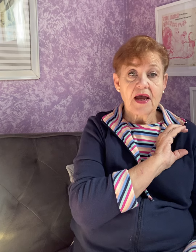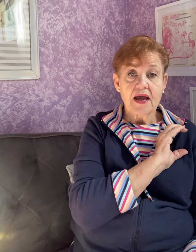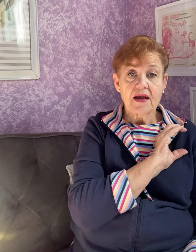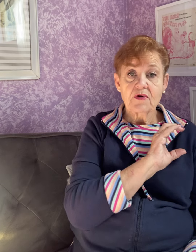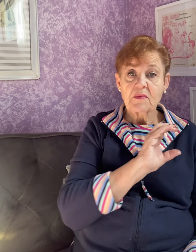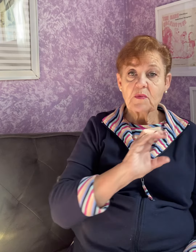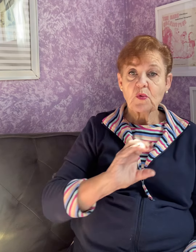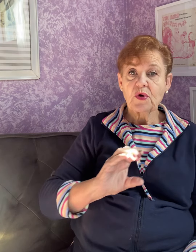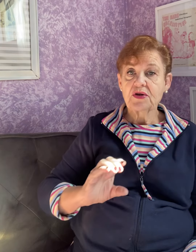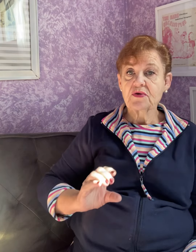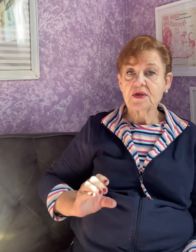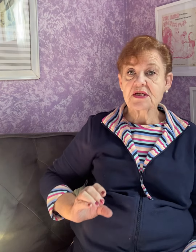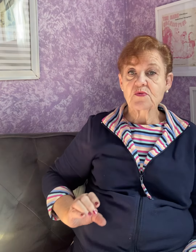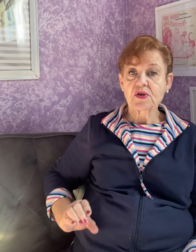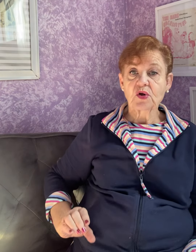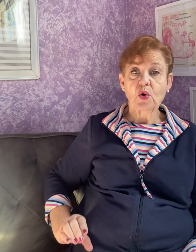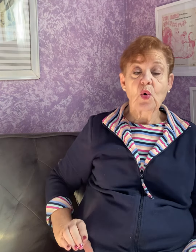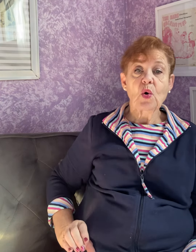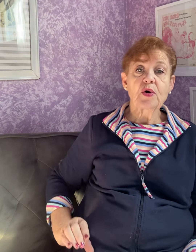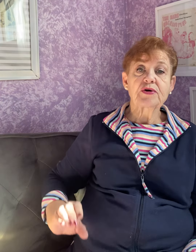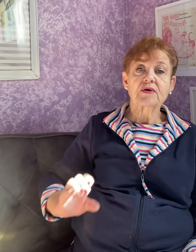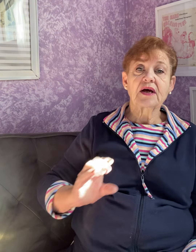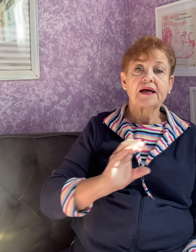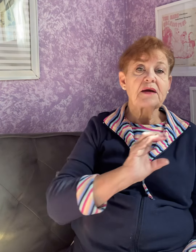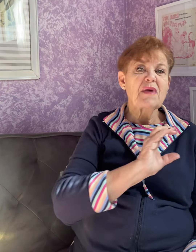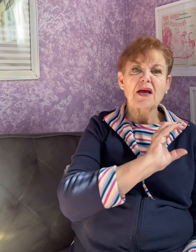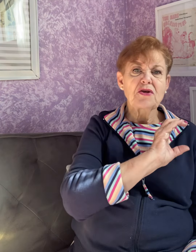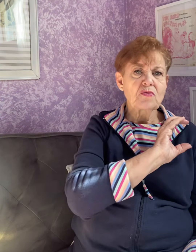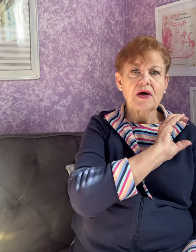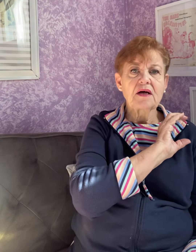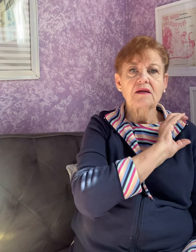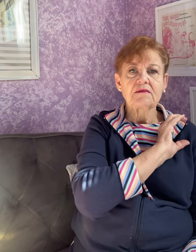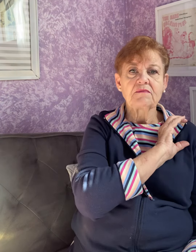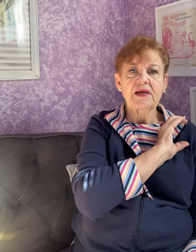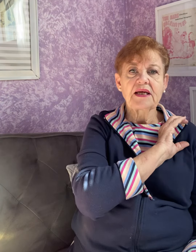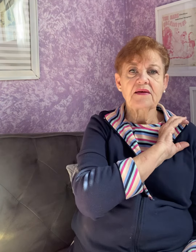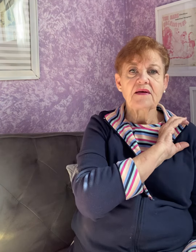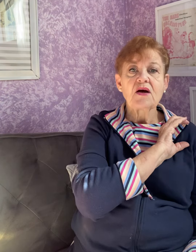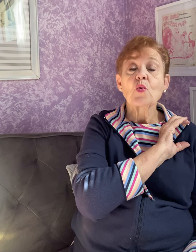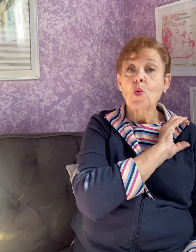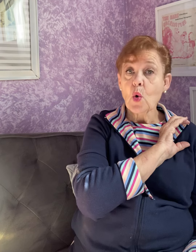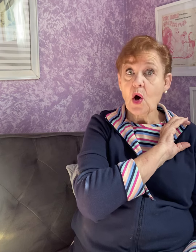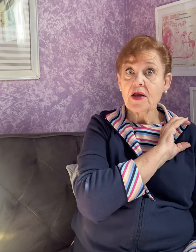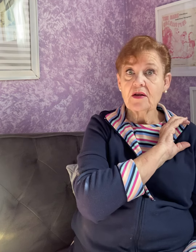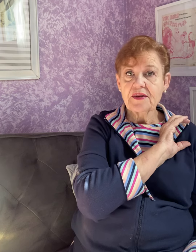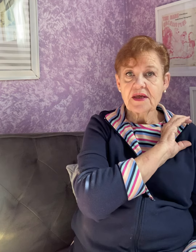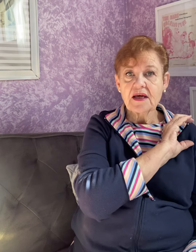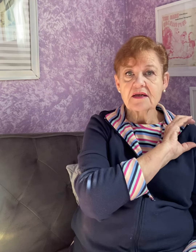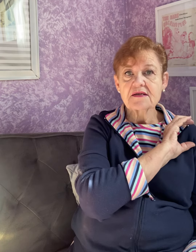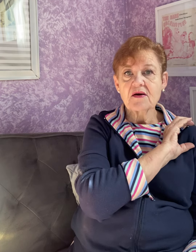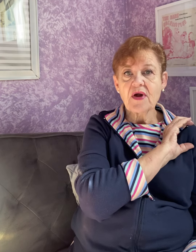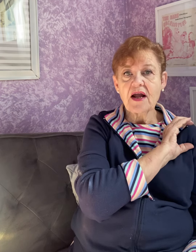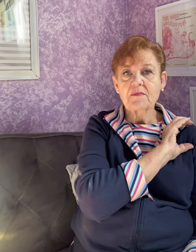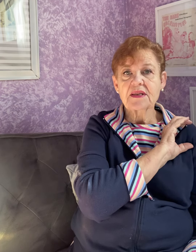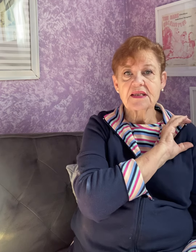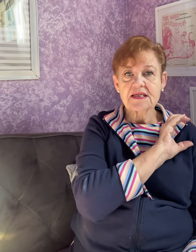Okay, remember we do this with Lord, Emmanuel, many royal things, okay, but this is